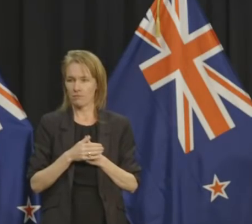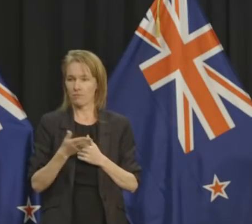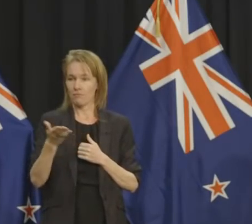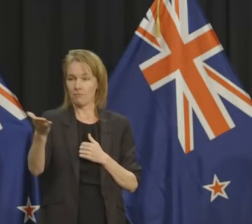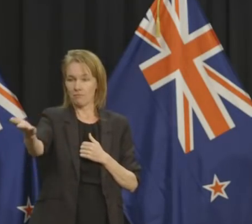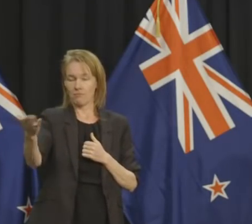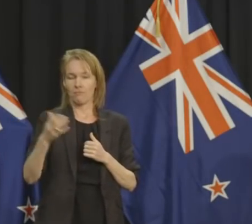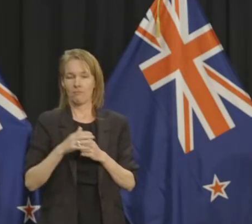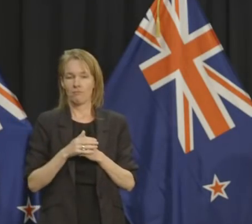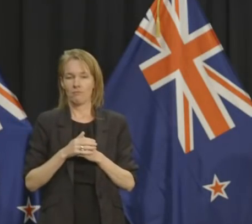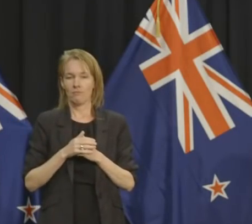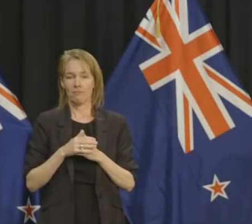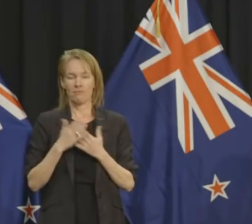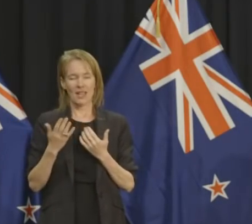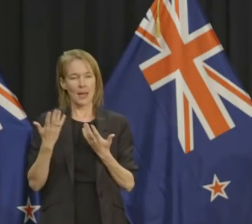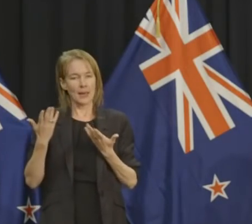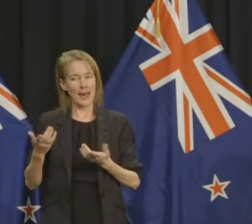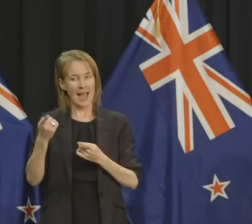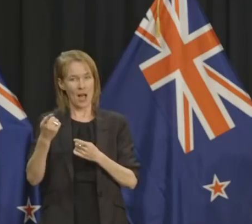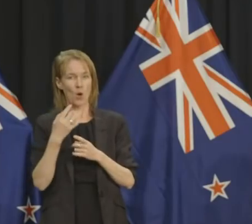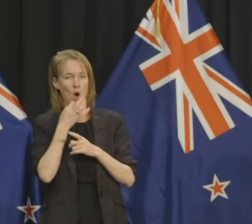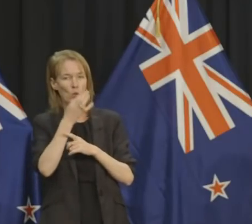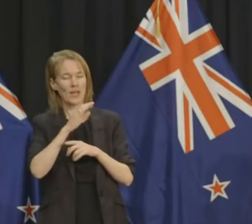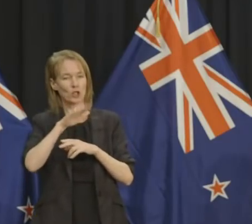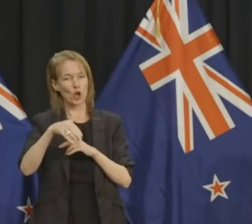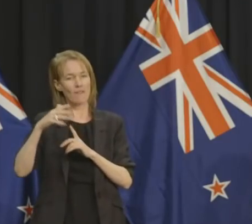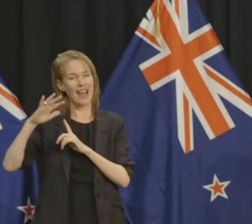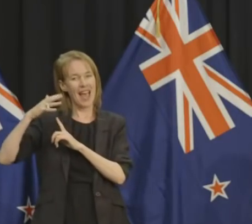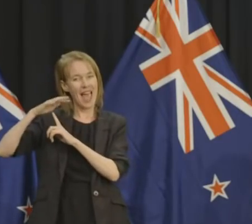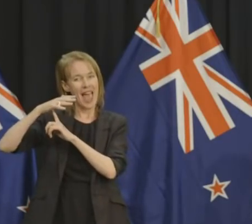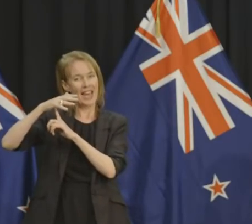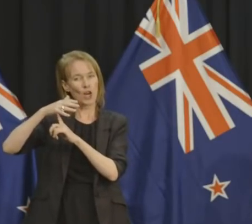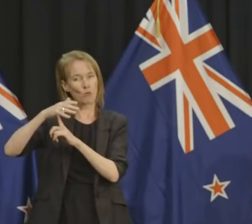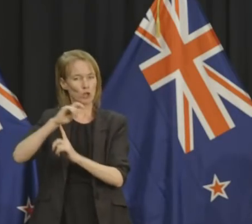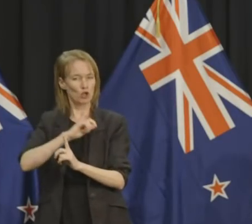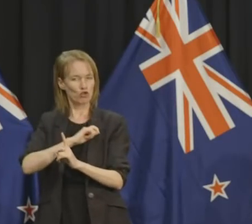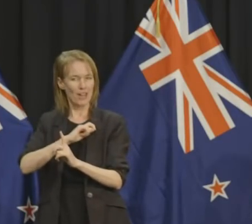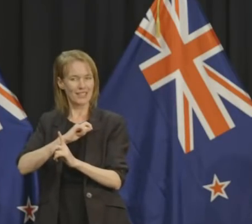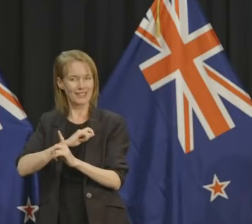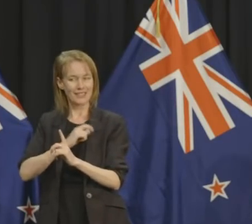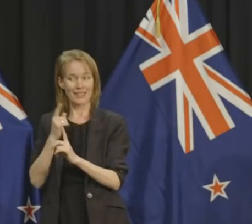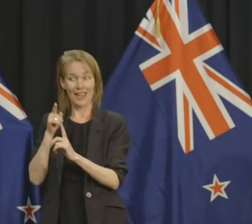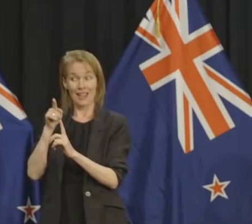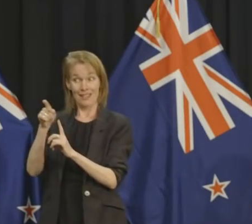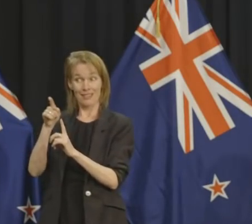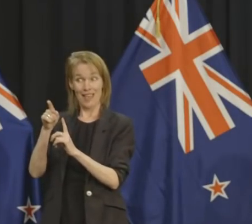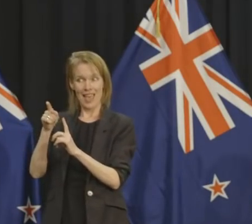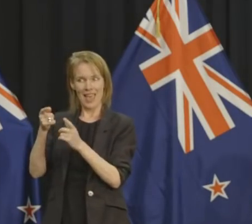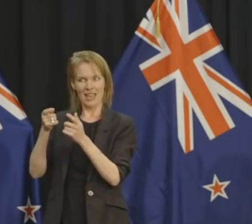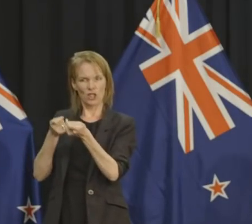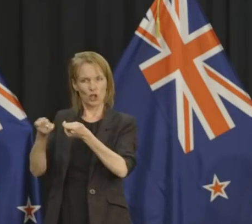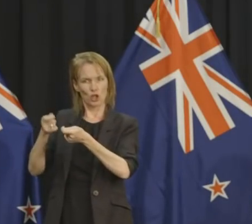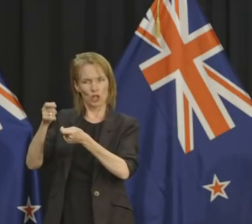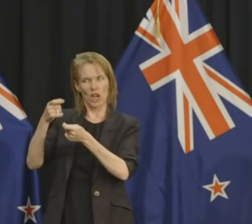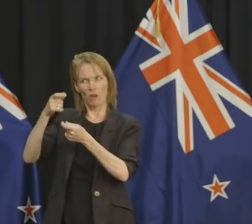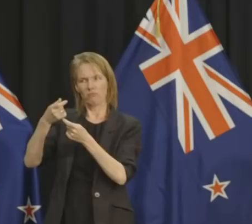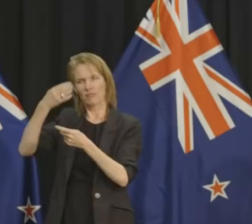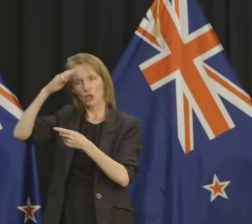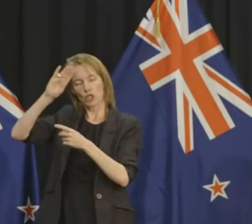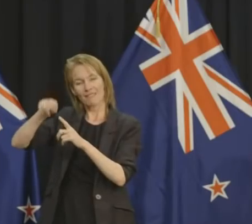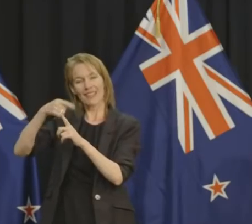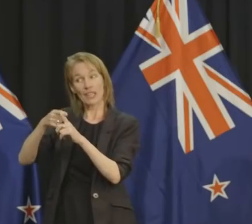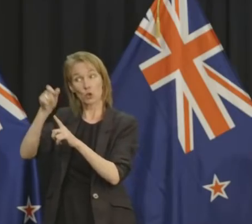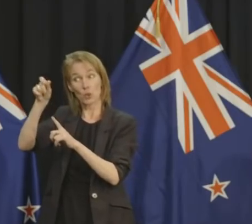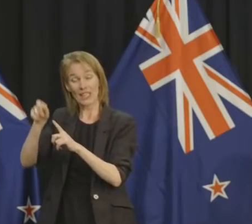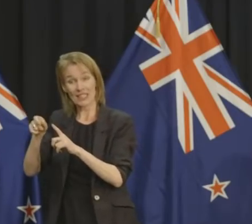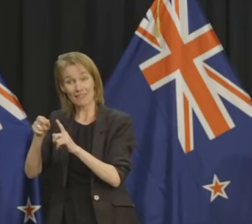helicopter trust, Auckland Helicopter Trust says there was no privacy breach within their walls, yet their acting CEO says